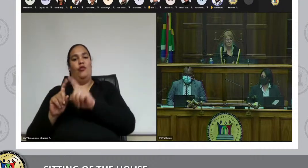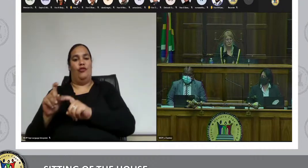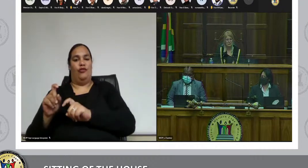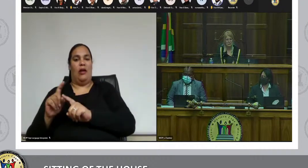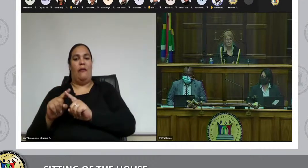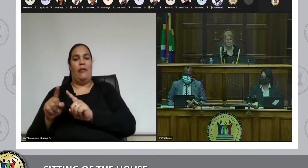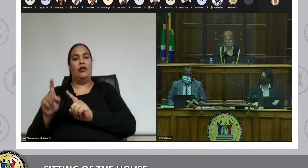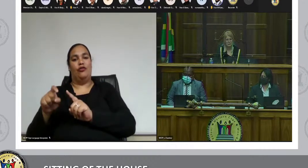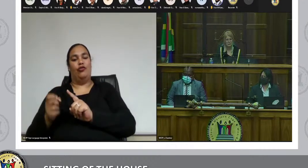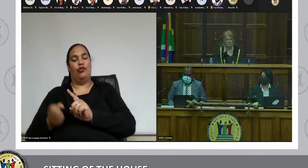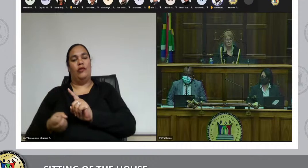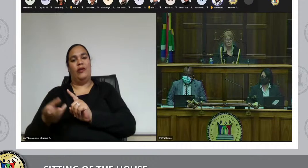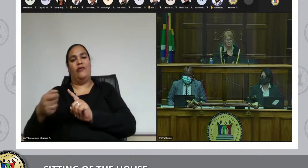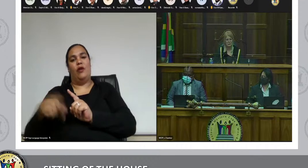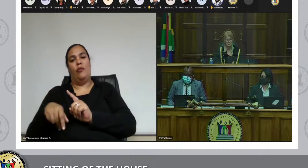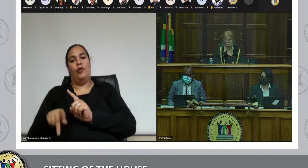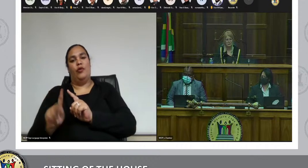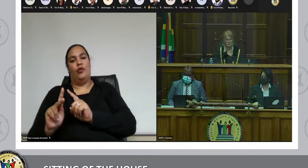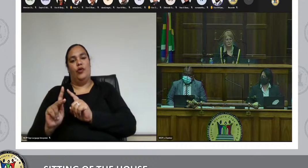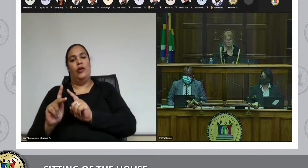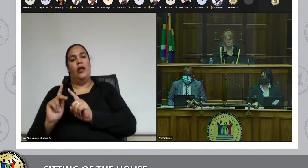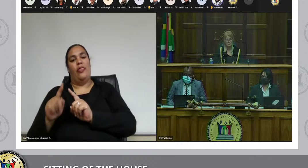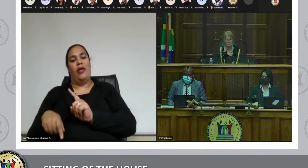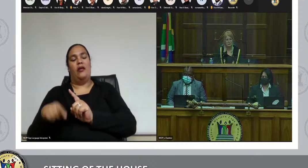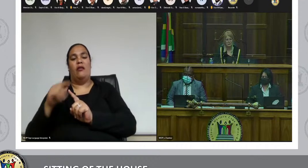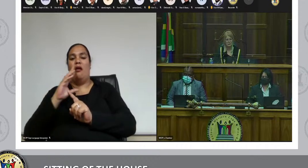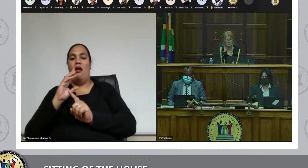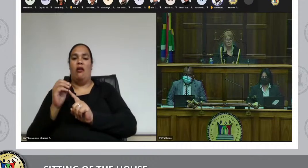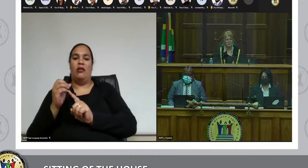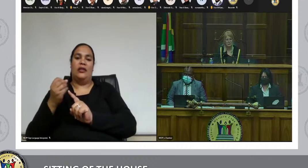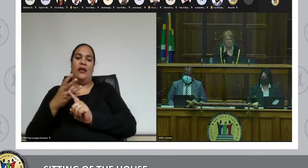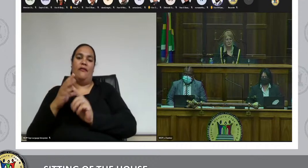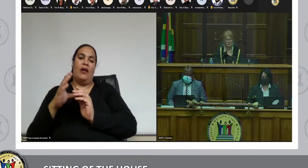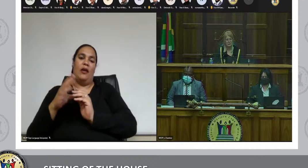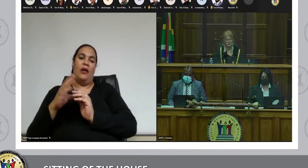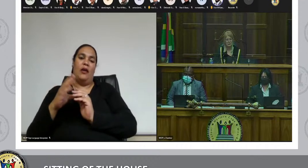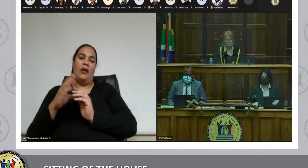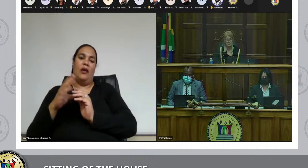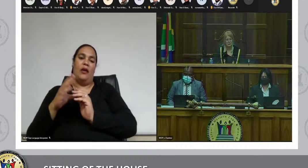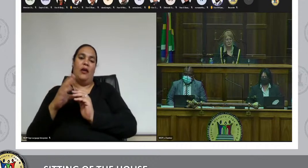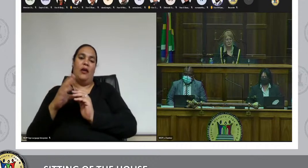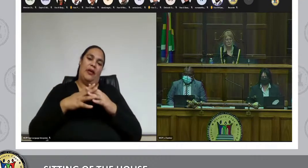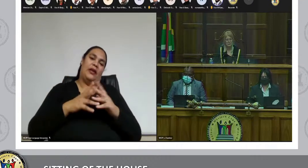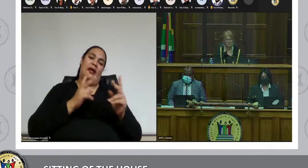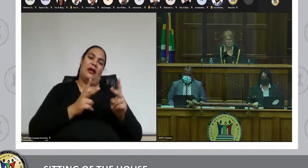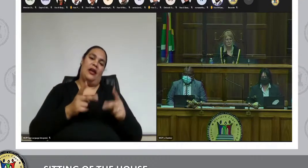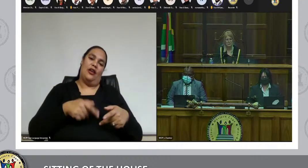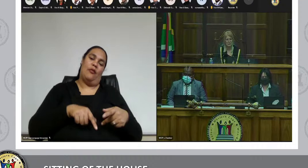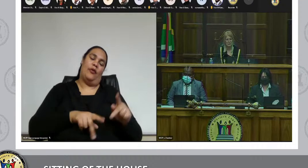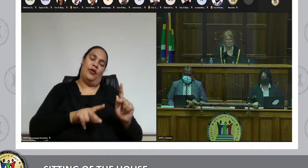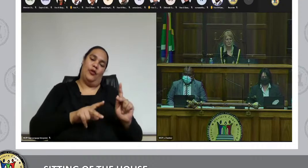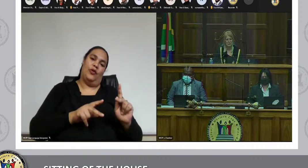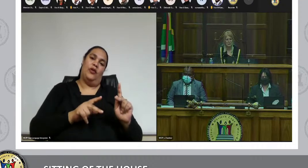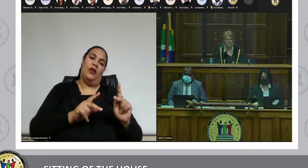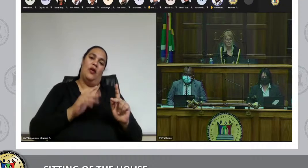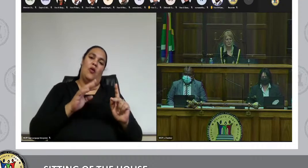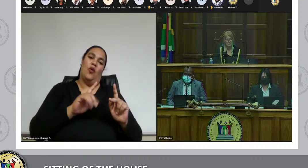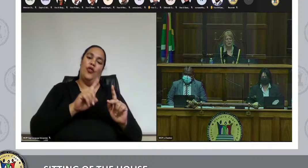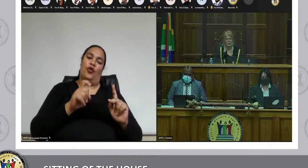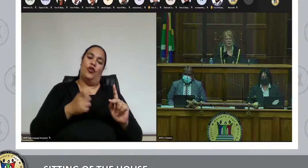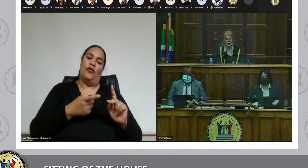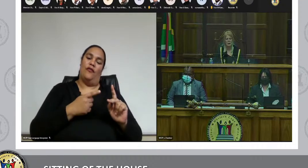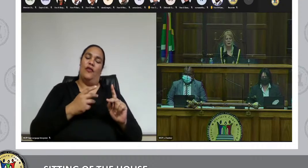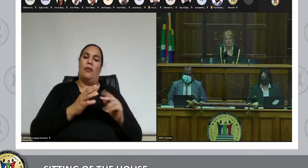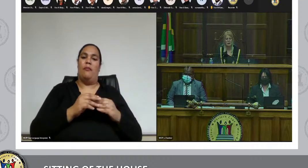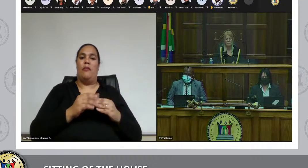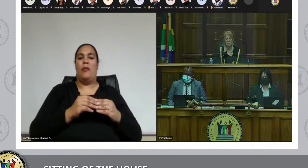should have been given the opportunity rather than us giving Member America another opportunity when the question was from Member